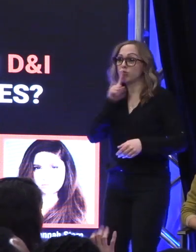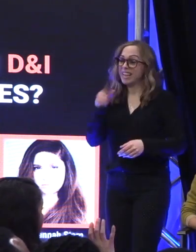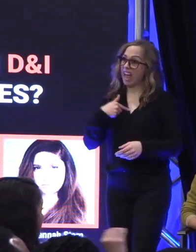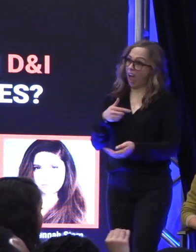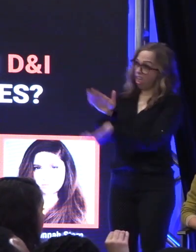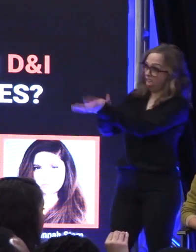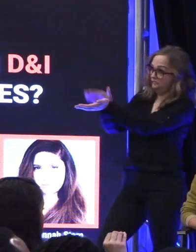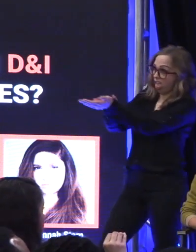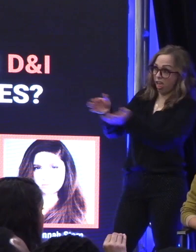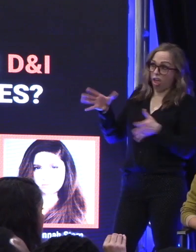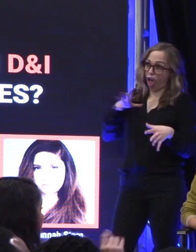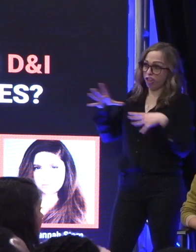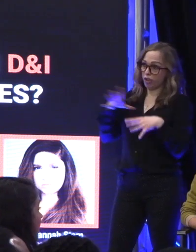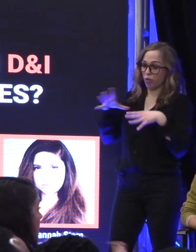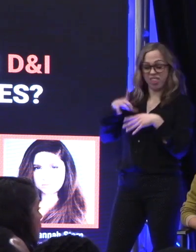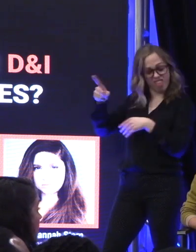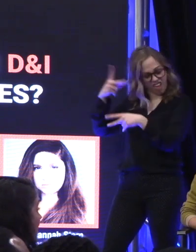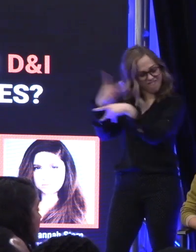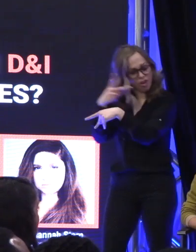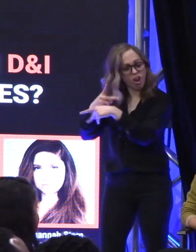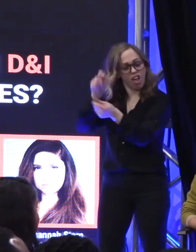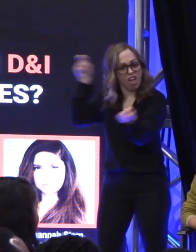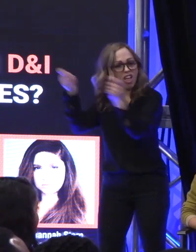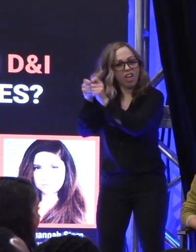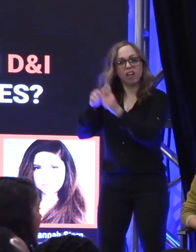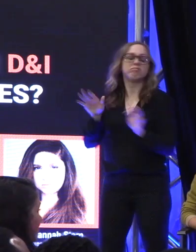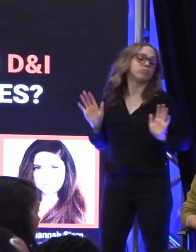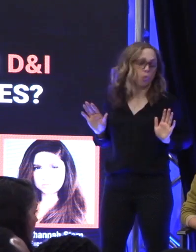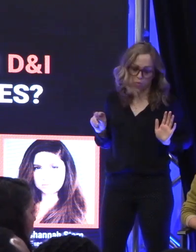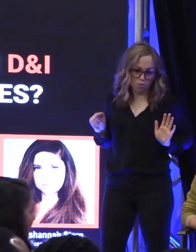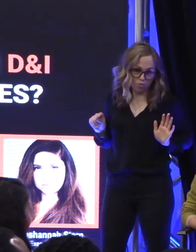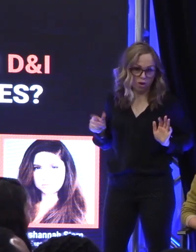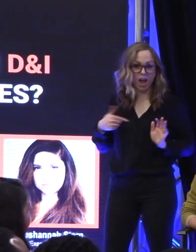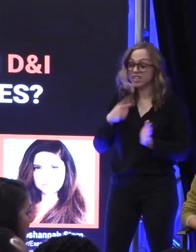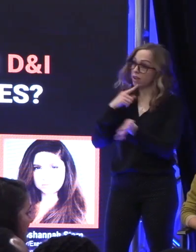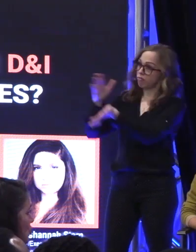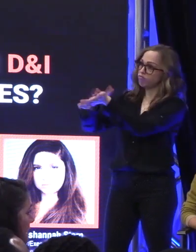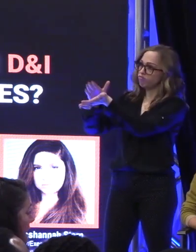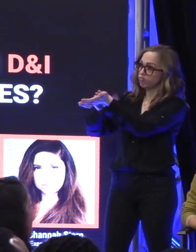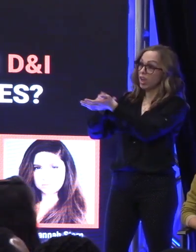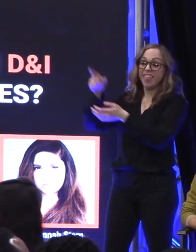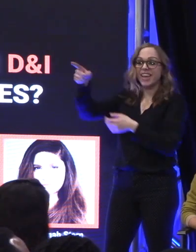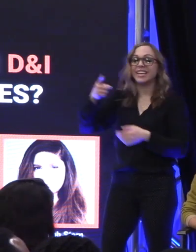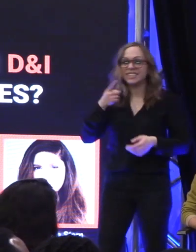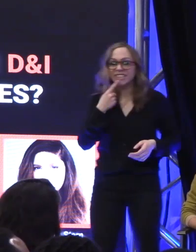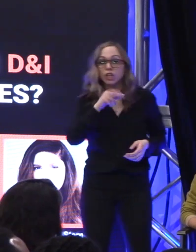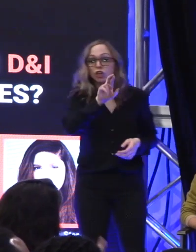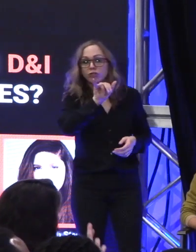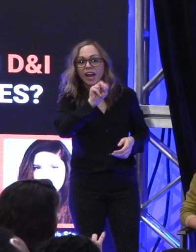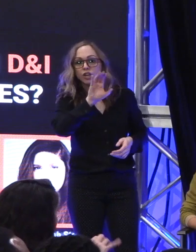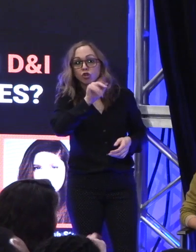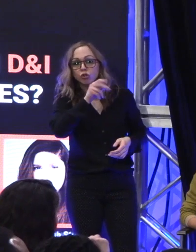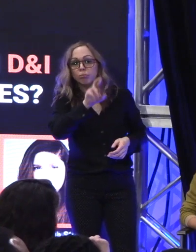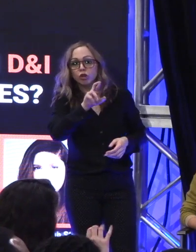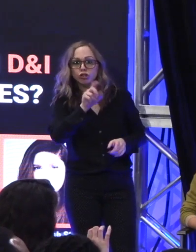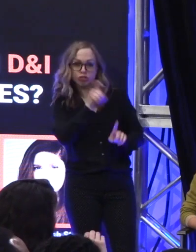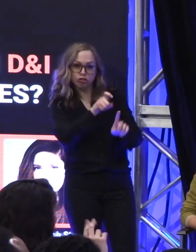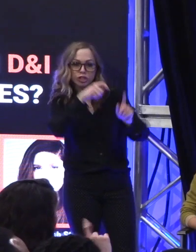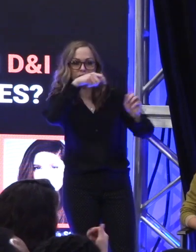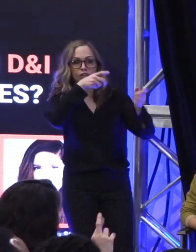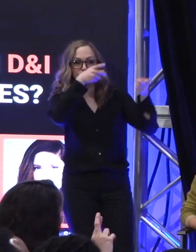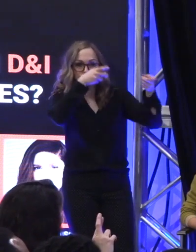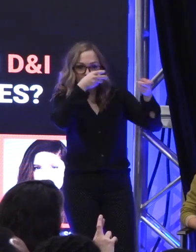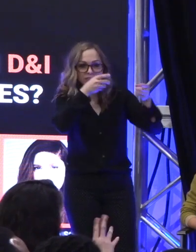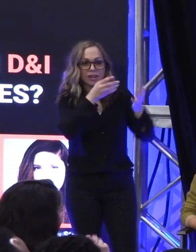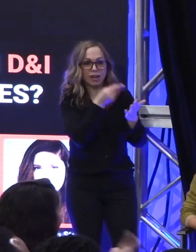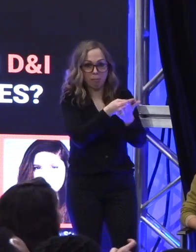for figuring it out. I give them credit for saying, yeah, we should probably give Ryan Coogler a movie to direct if we want to